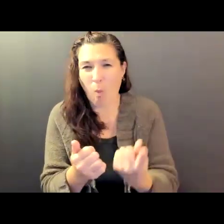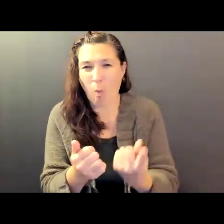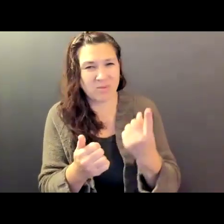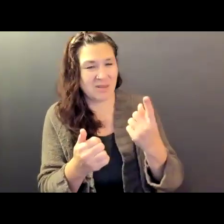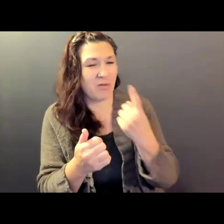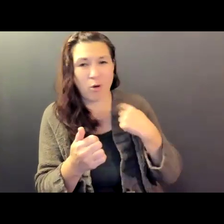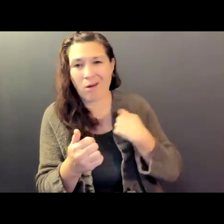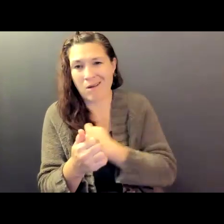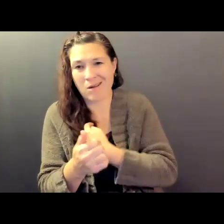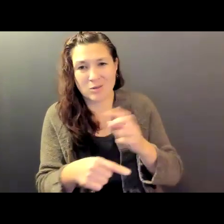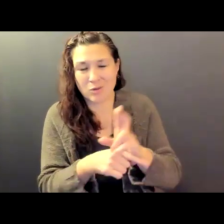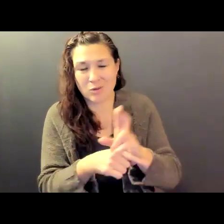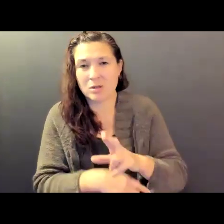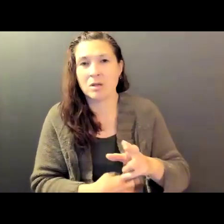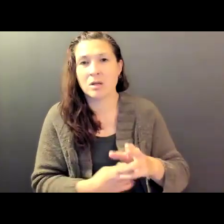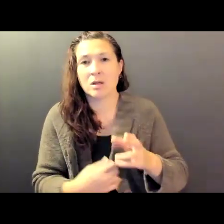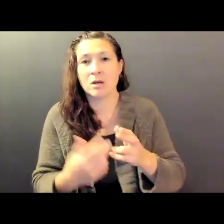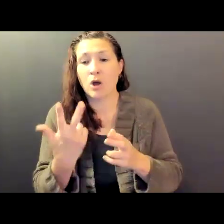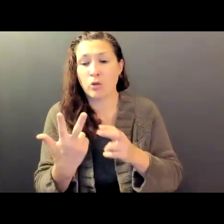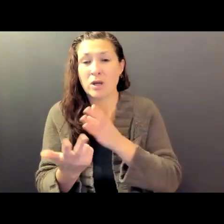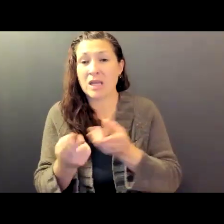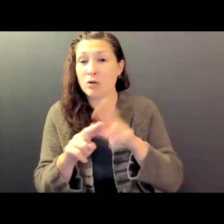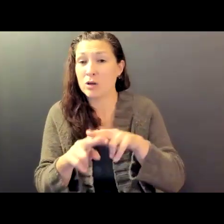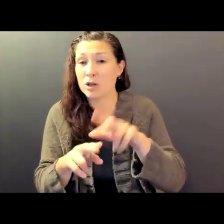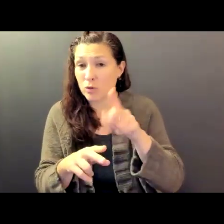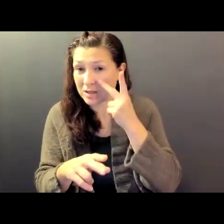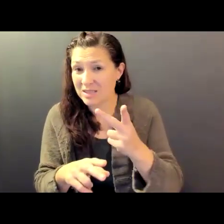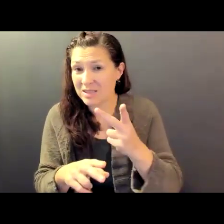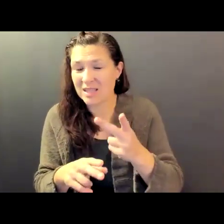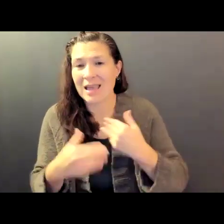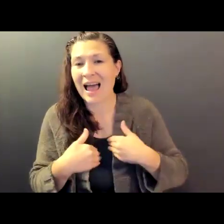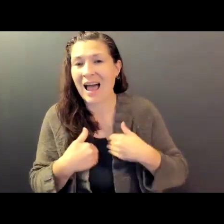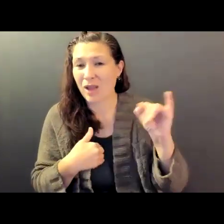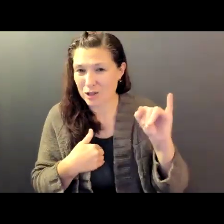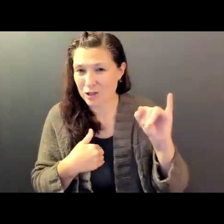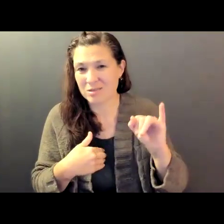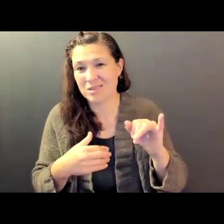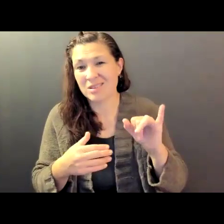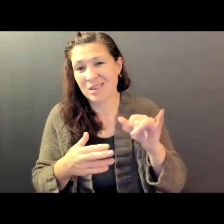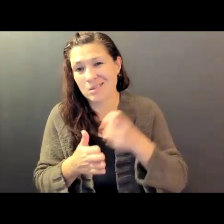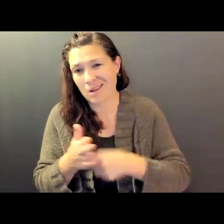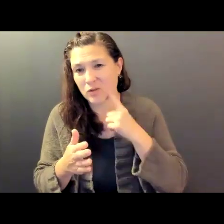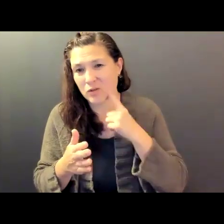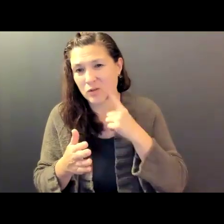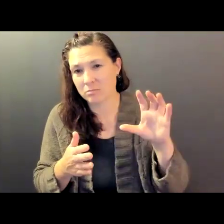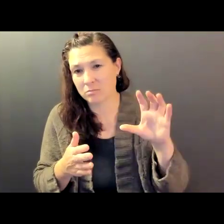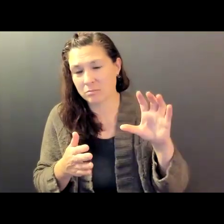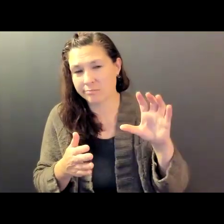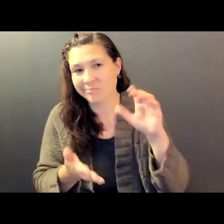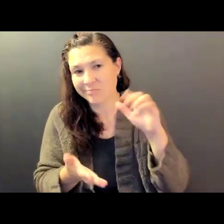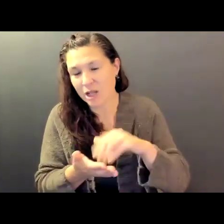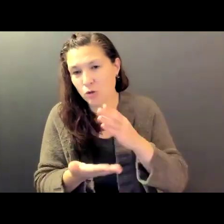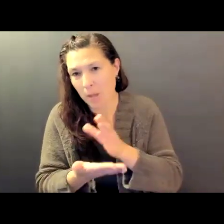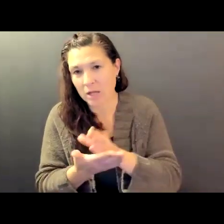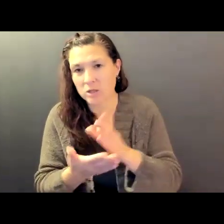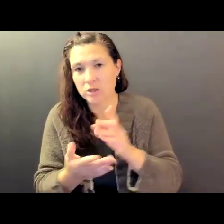areas of increase are health insurance as a central office cost, but not really central office, just a central budget.